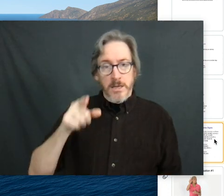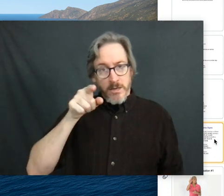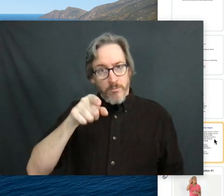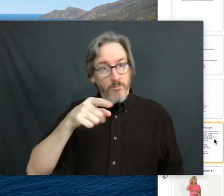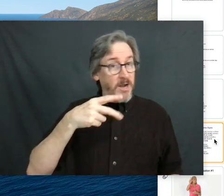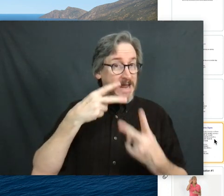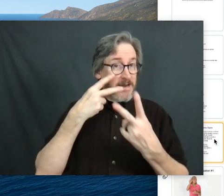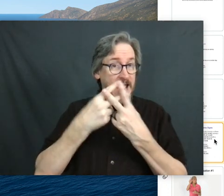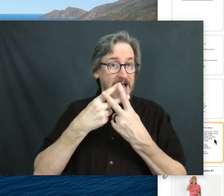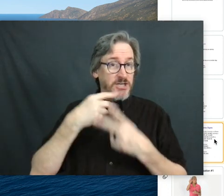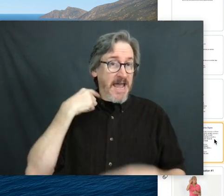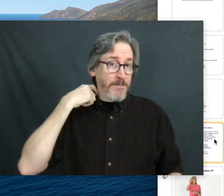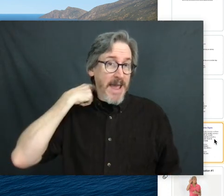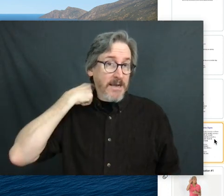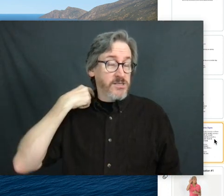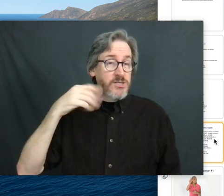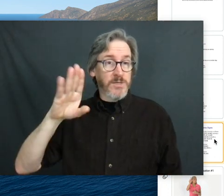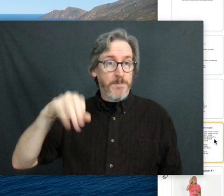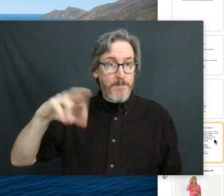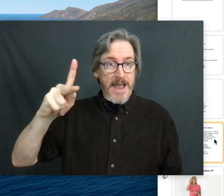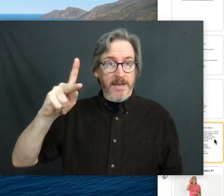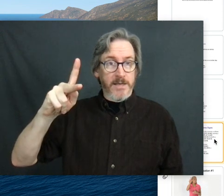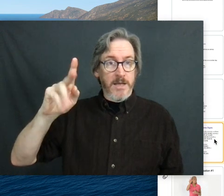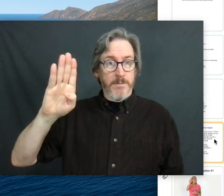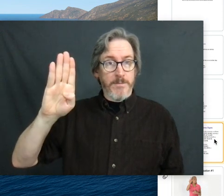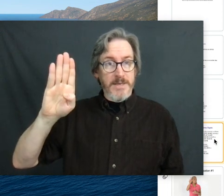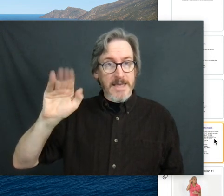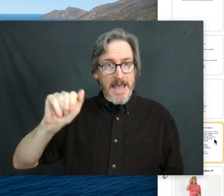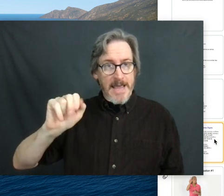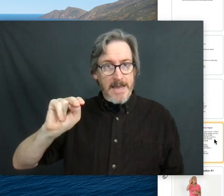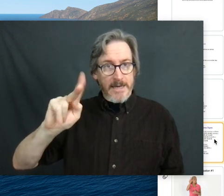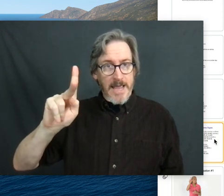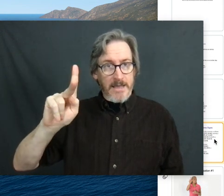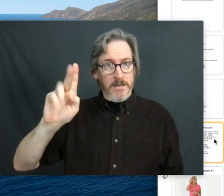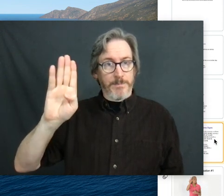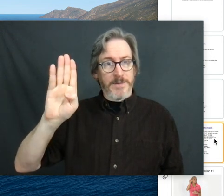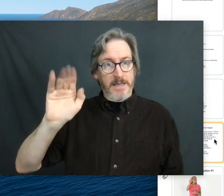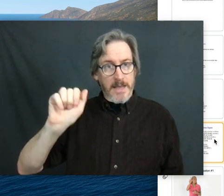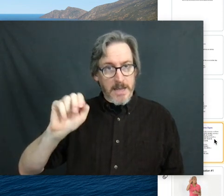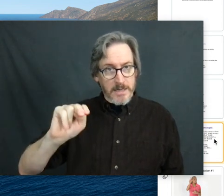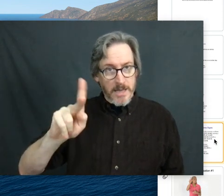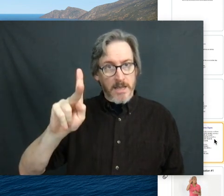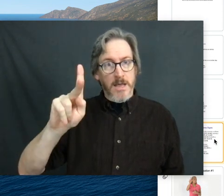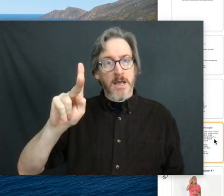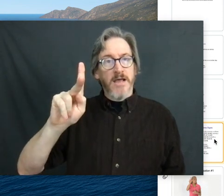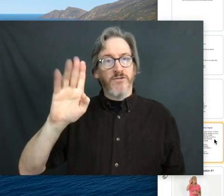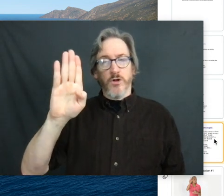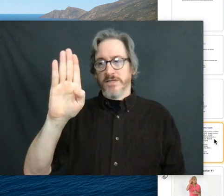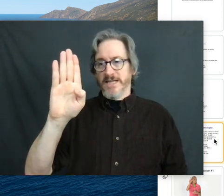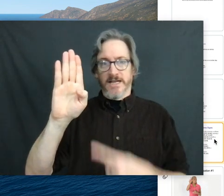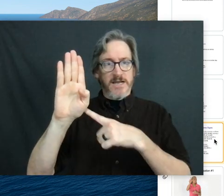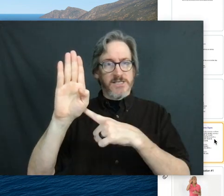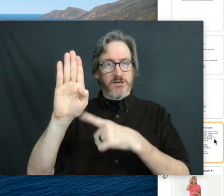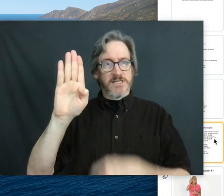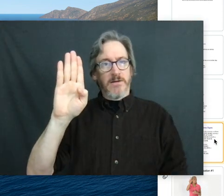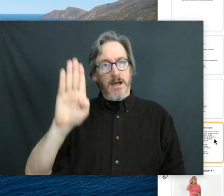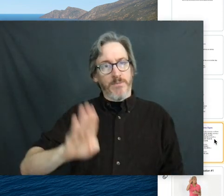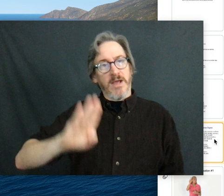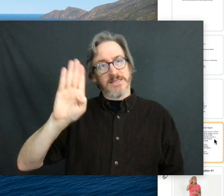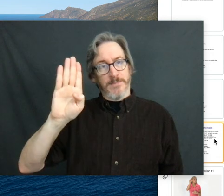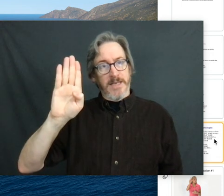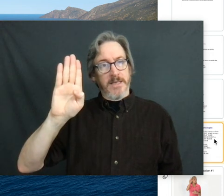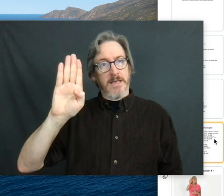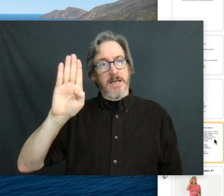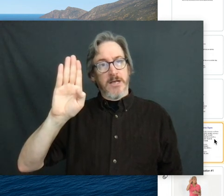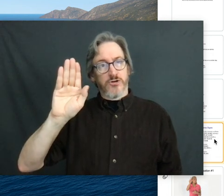Bank. Again, hashtag bank. So it's bank. B-A-N-K. If you notice, it kind of starts out up